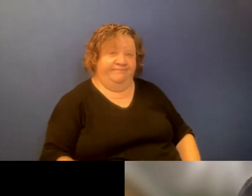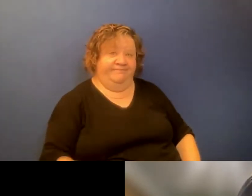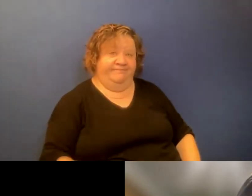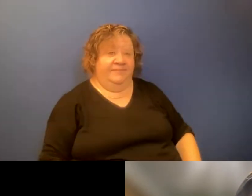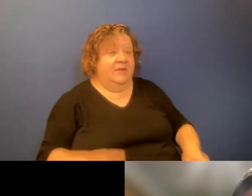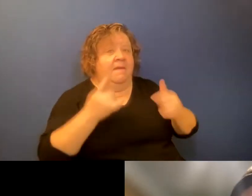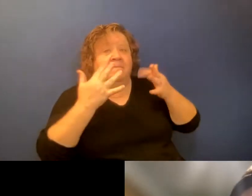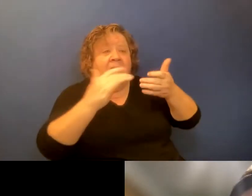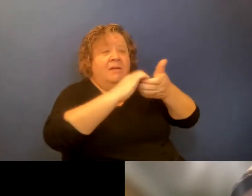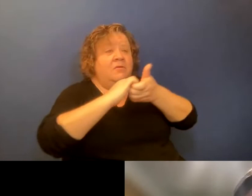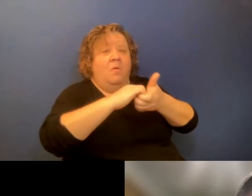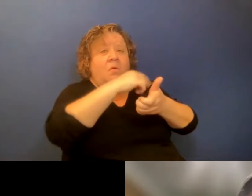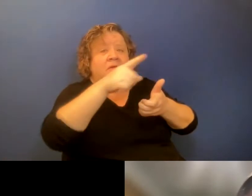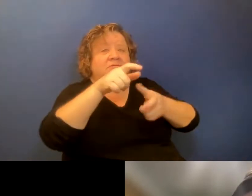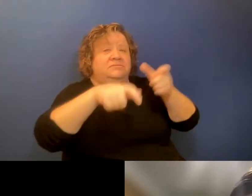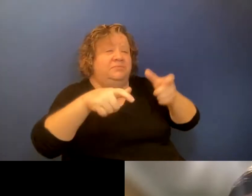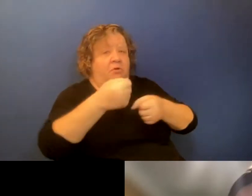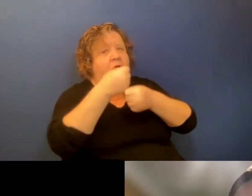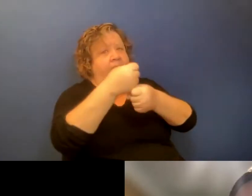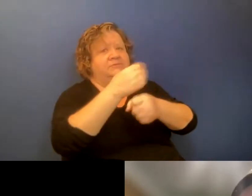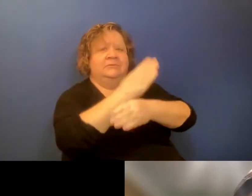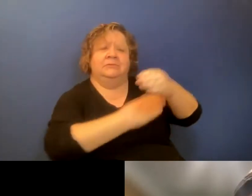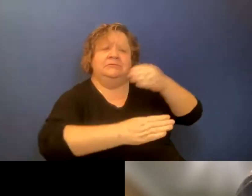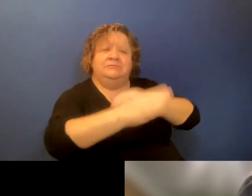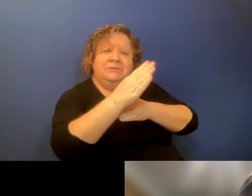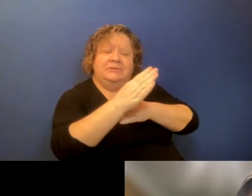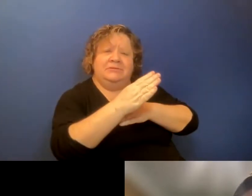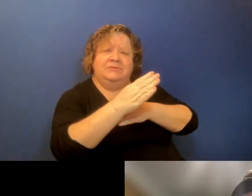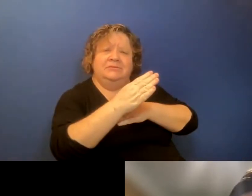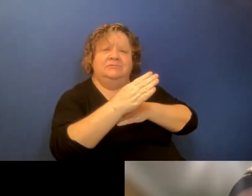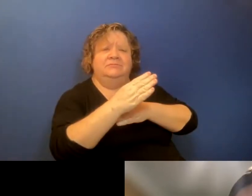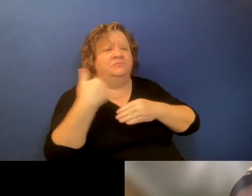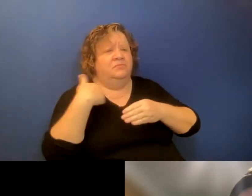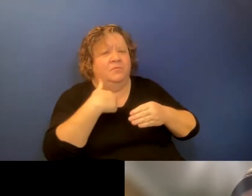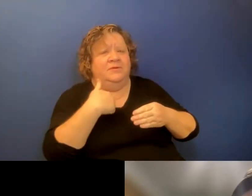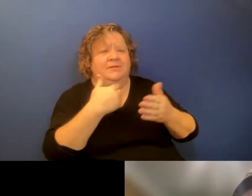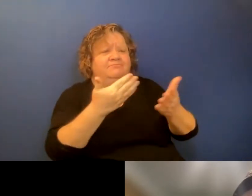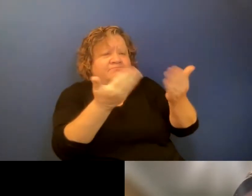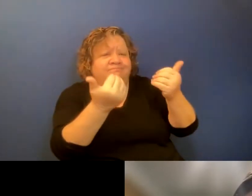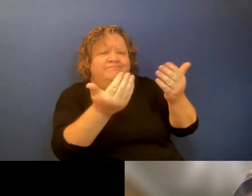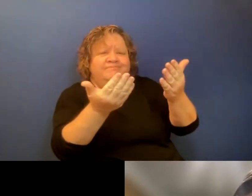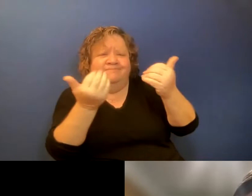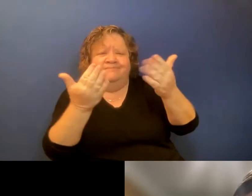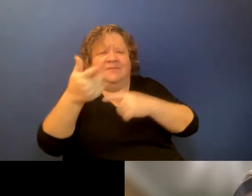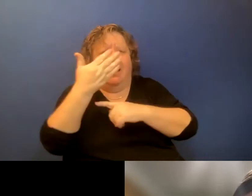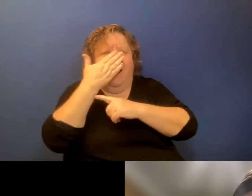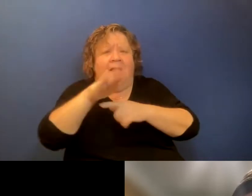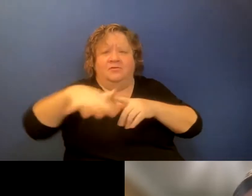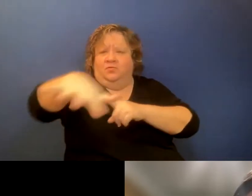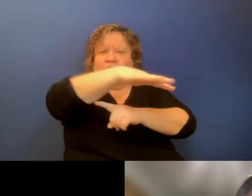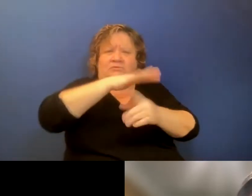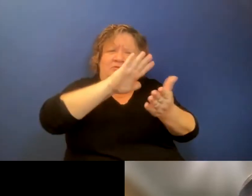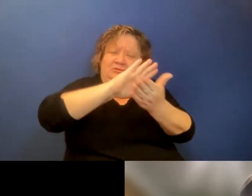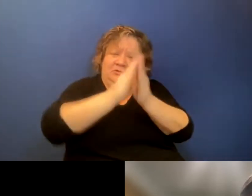awareness raising and advocacy to help change attitudes and push for change. Usually do these things at a high level, right, to